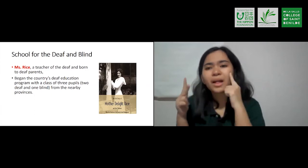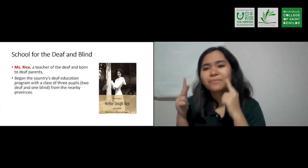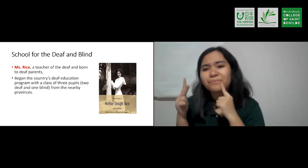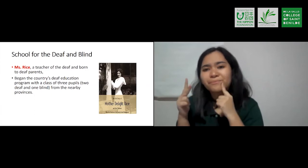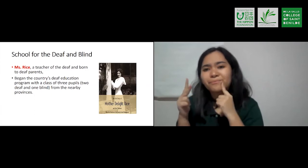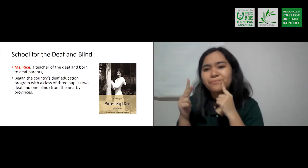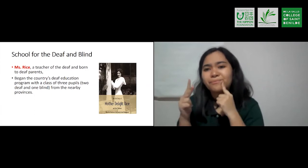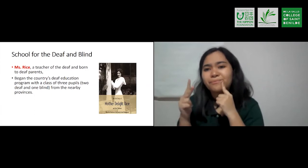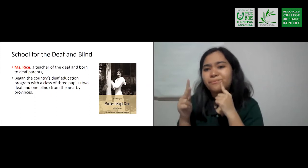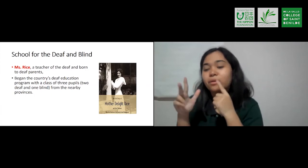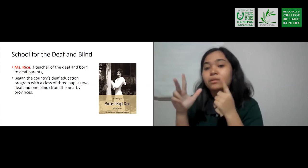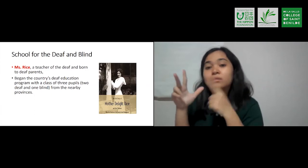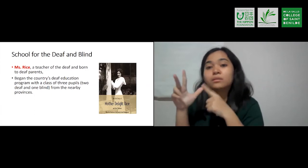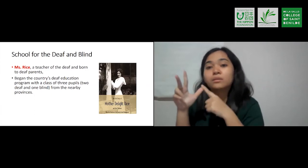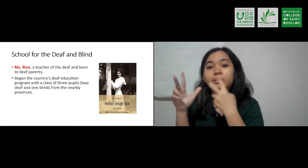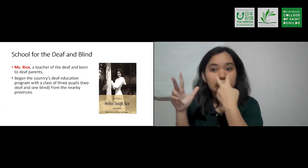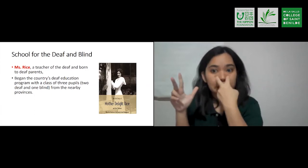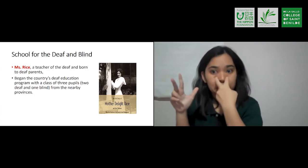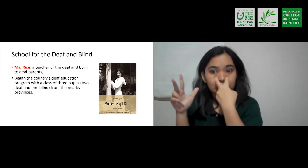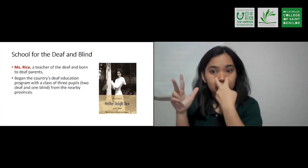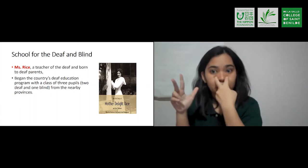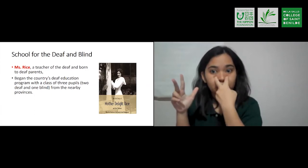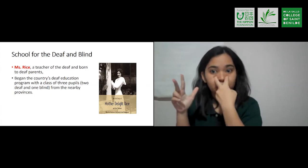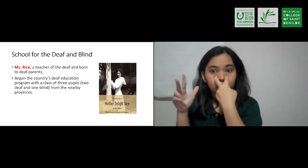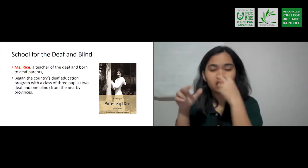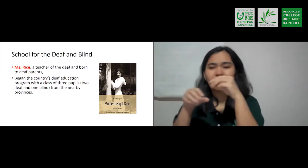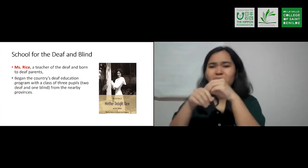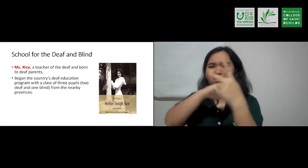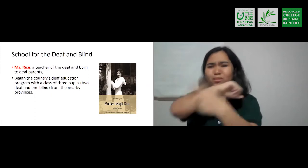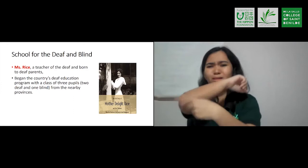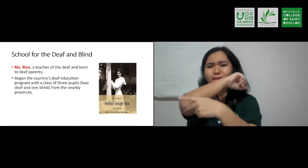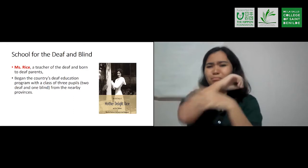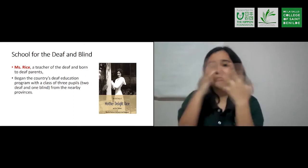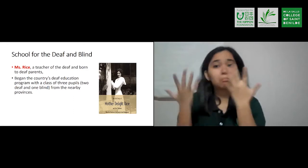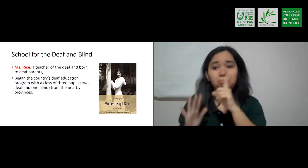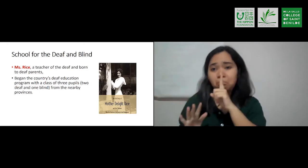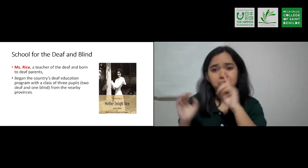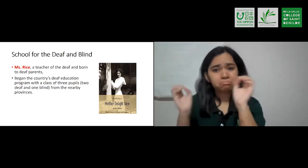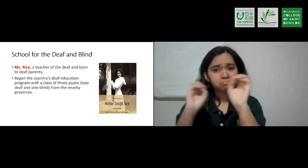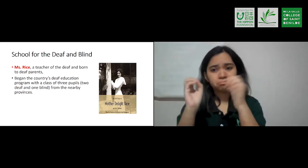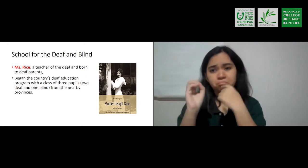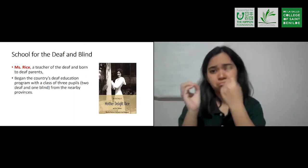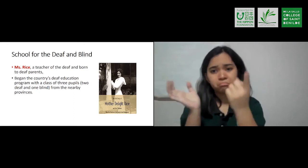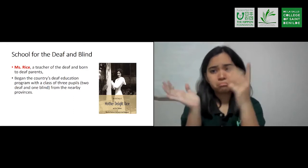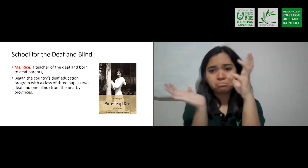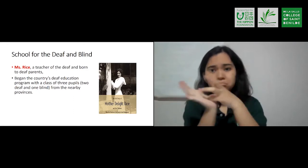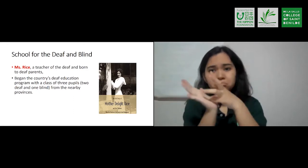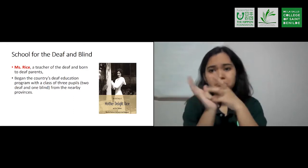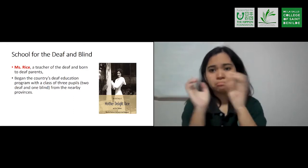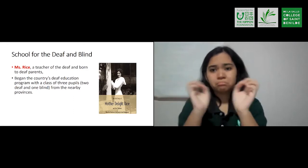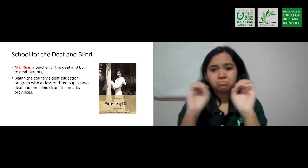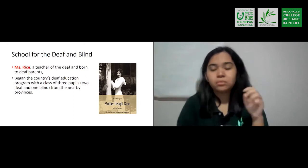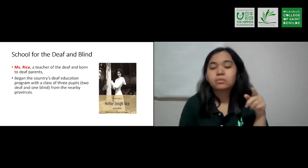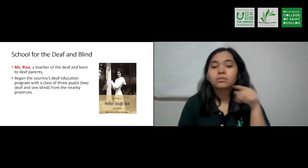Delight Rice saw two deaf individuals and one blind individual somewhere in the province. It didn't say which city.